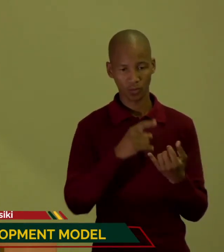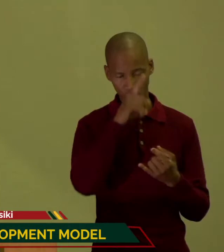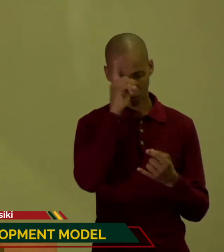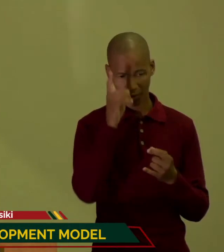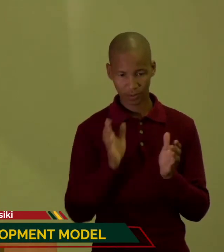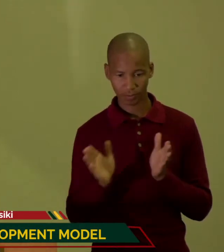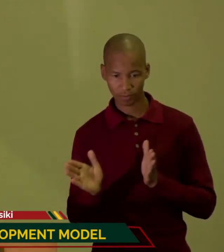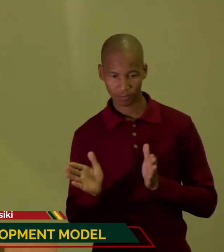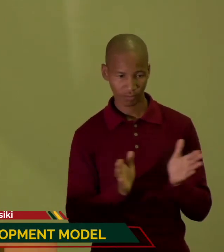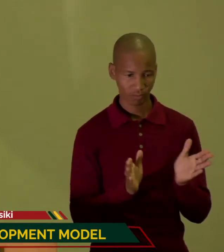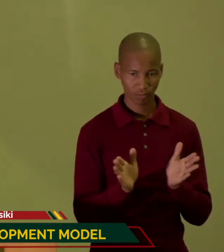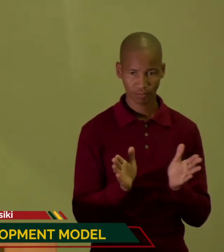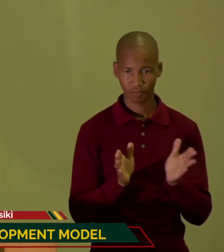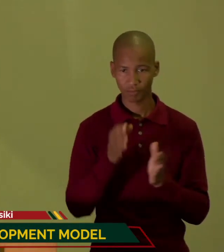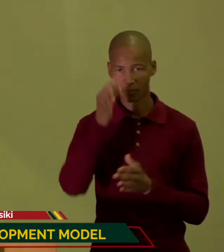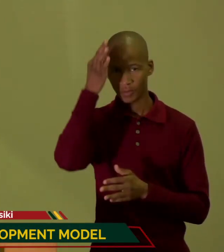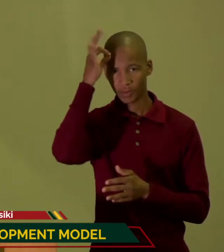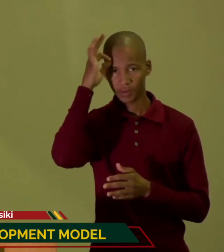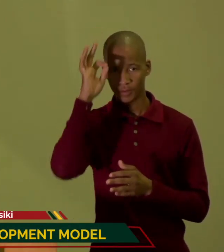government